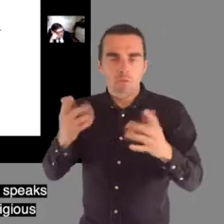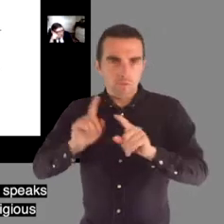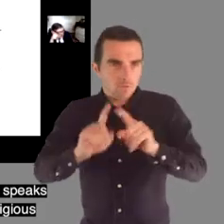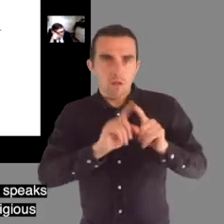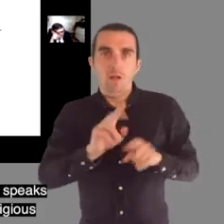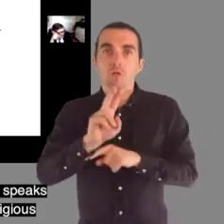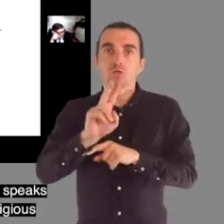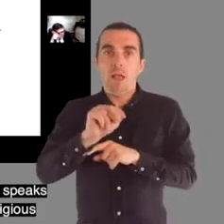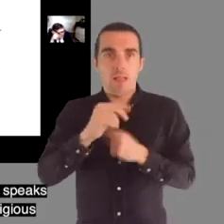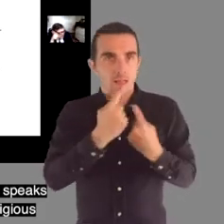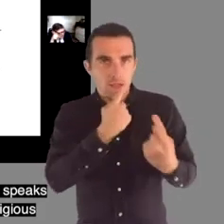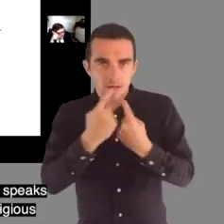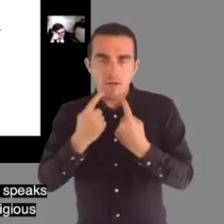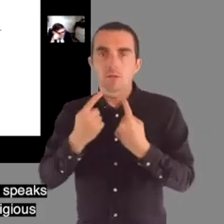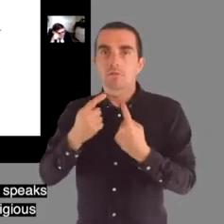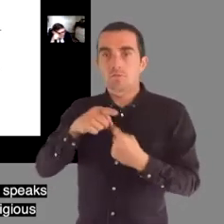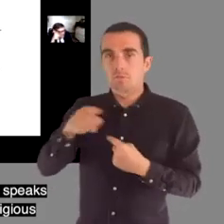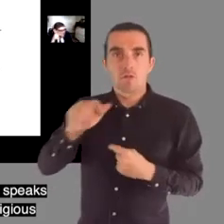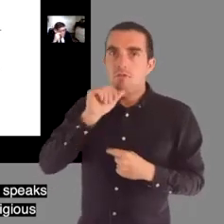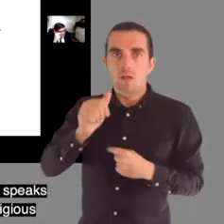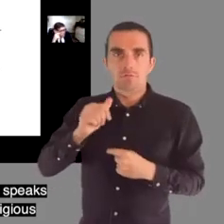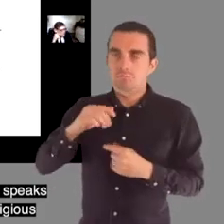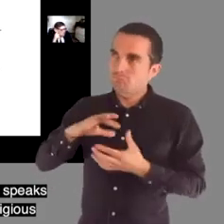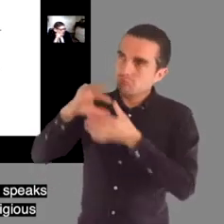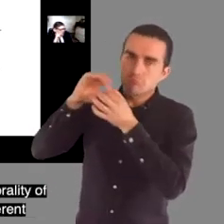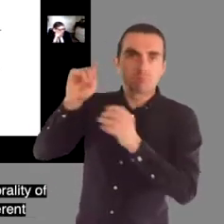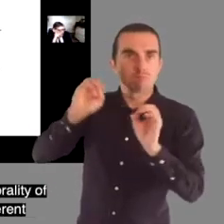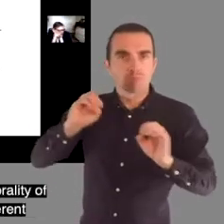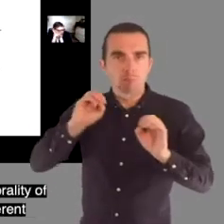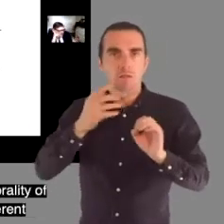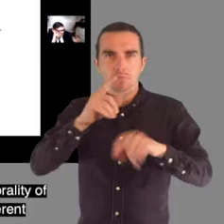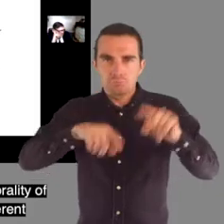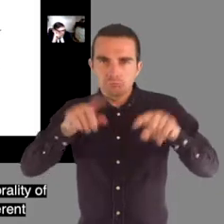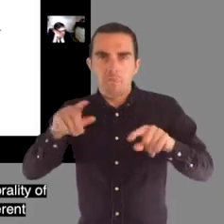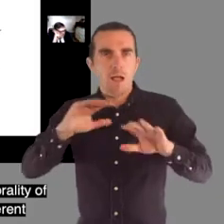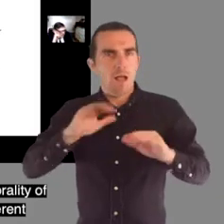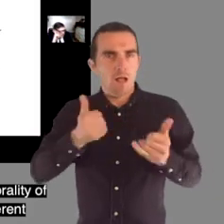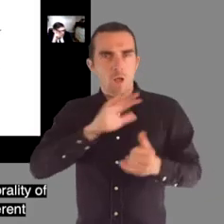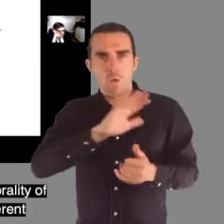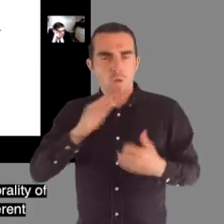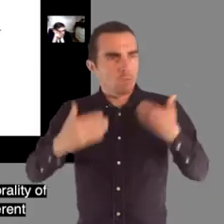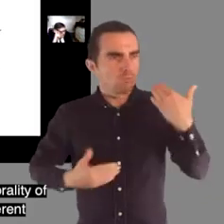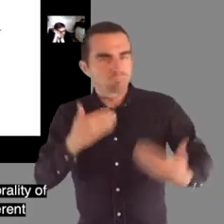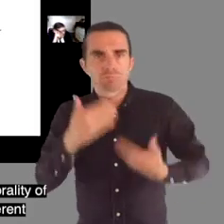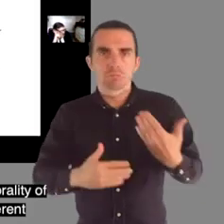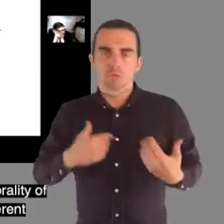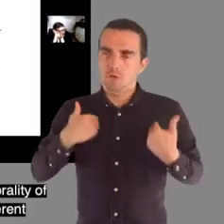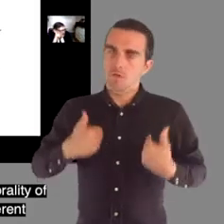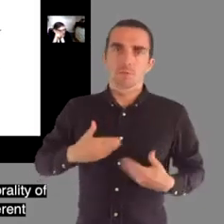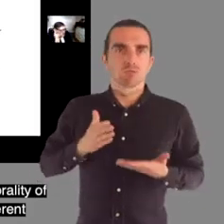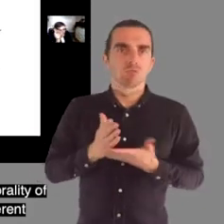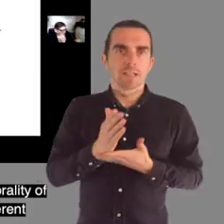when the UN speaks, we're talking about the non-religious world, we're talking about the morality of human rights. And